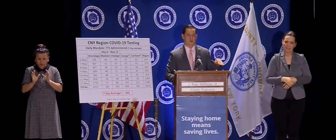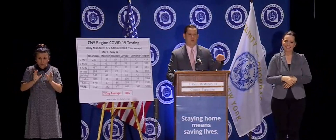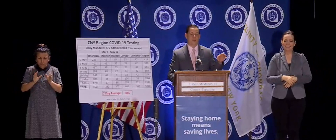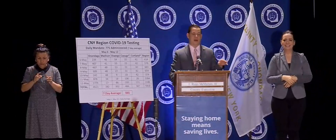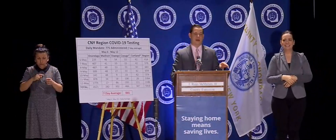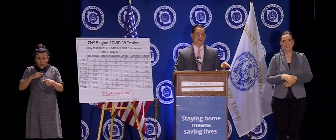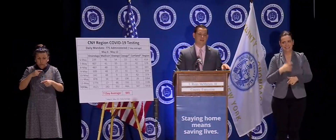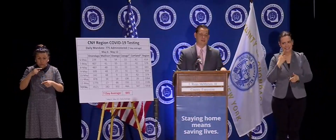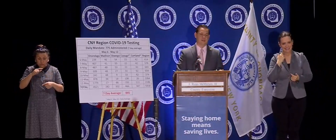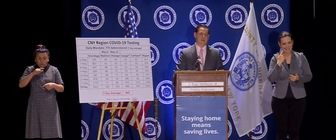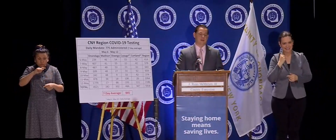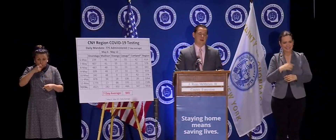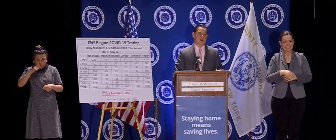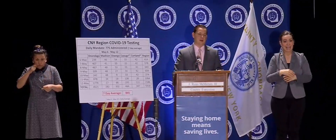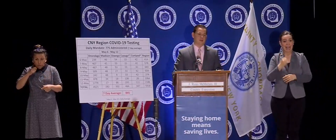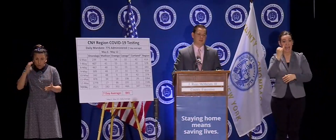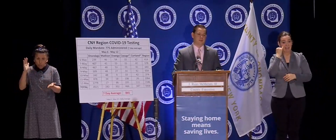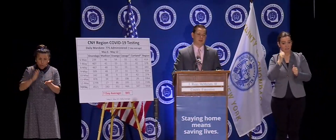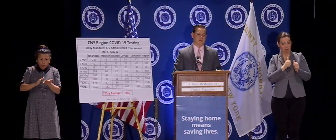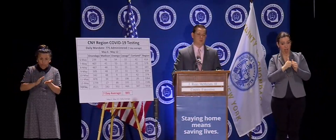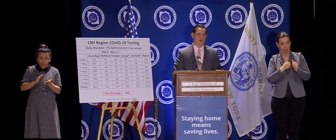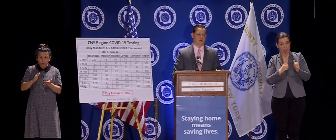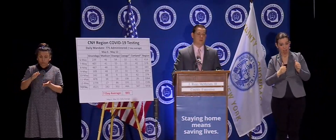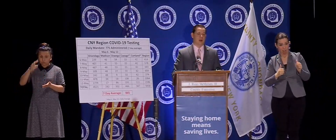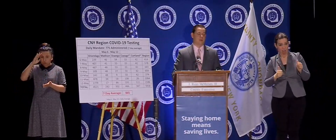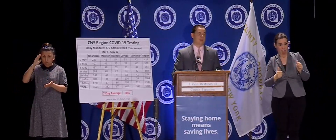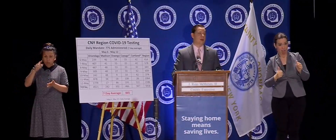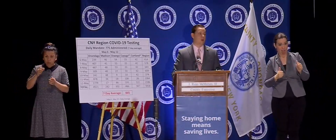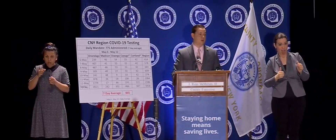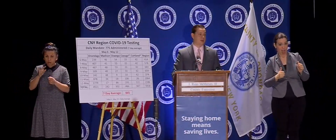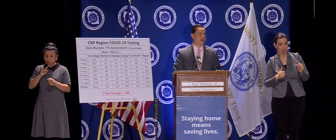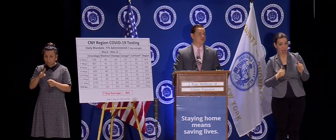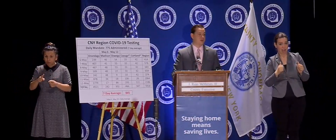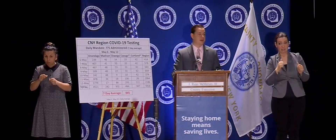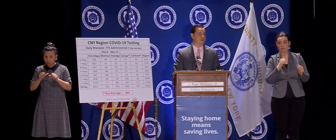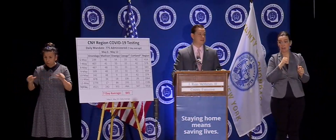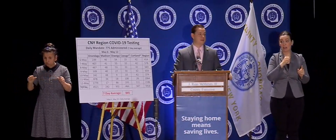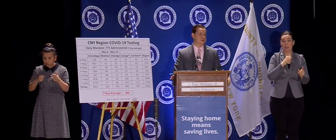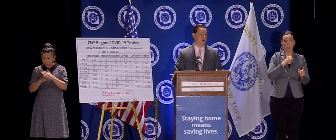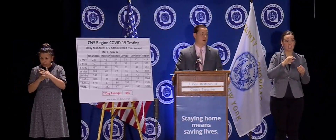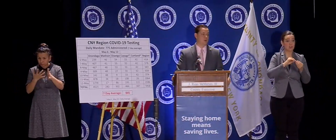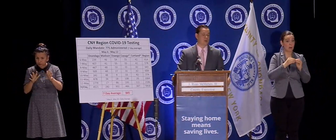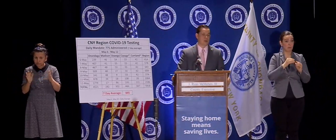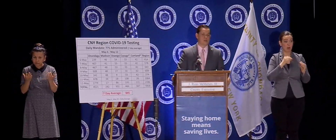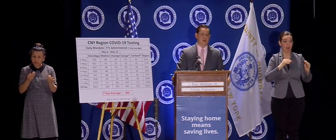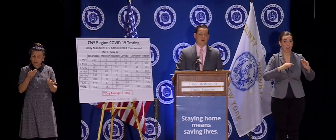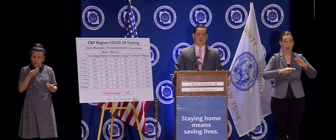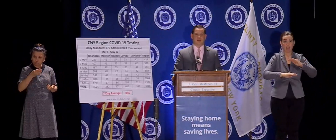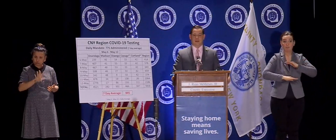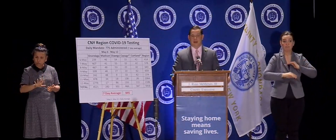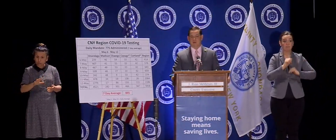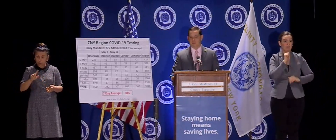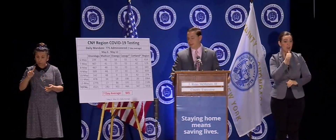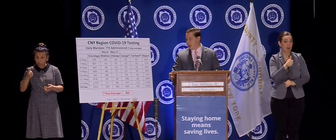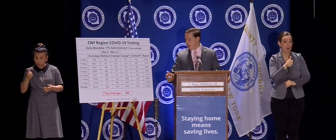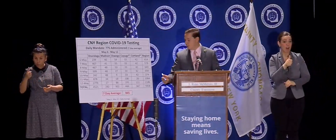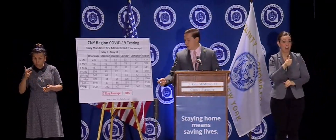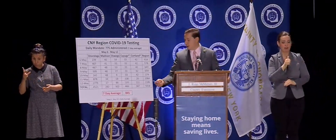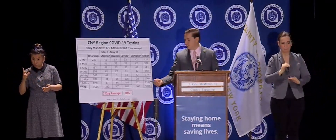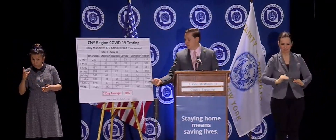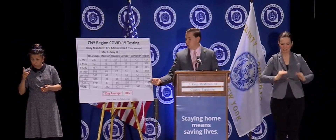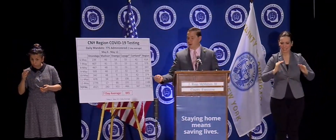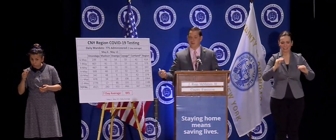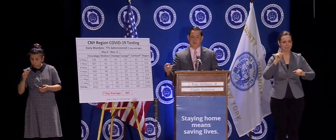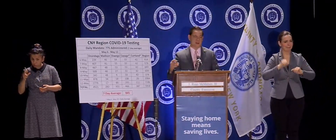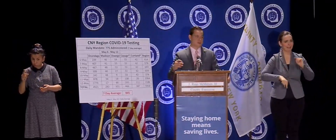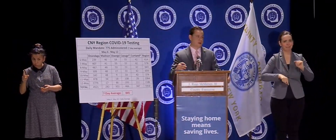if you fall behind, that's when you probably can't go to the next phase. So certainly every day we